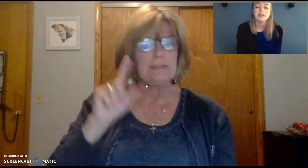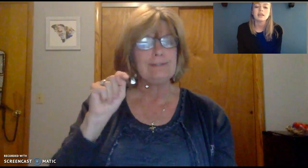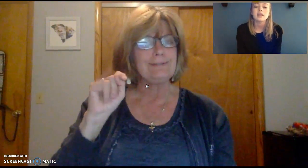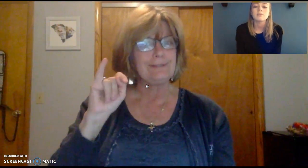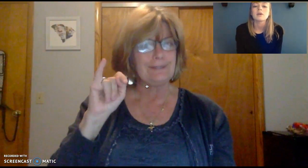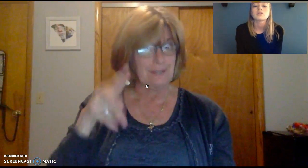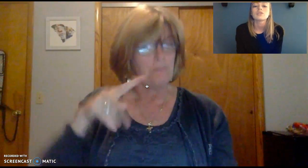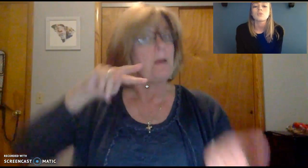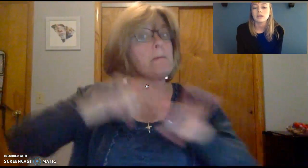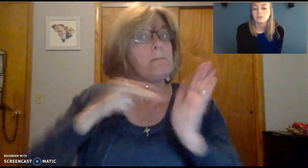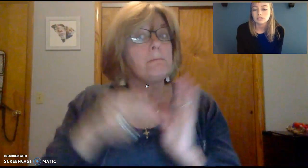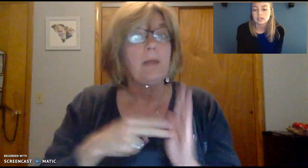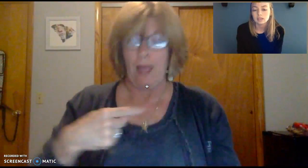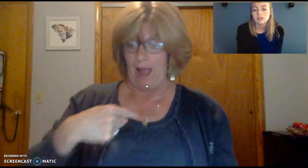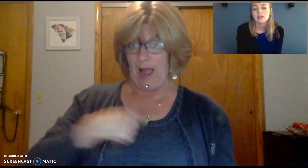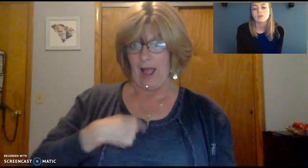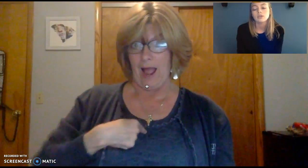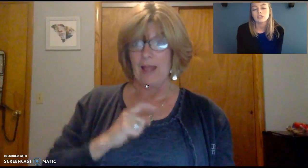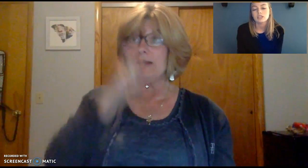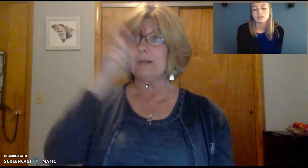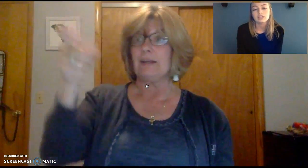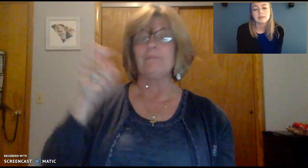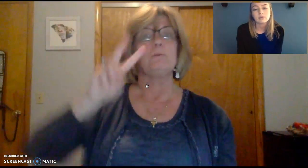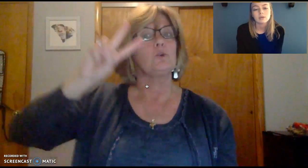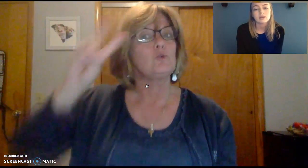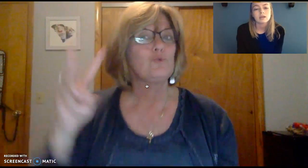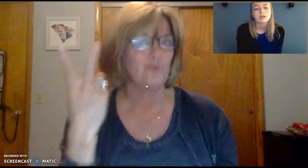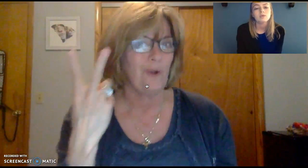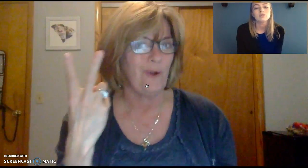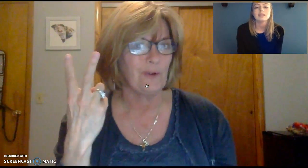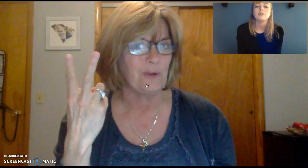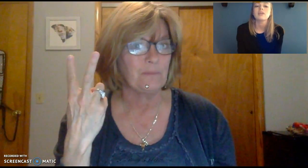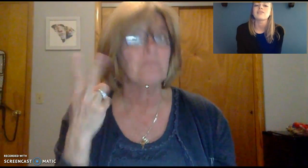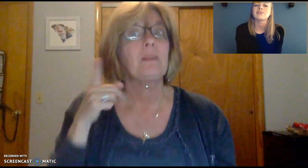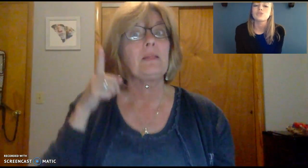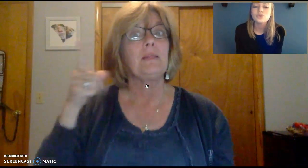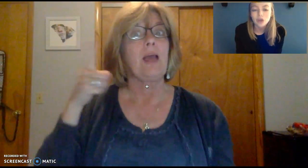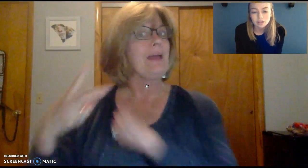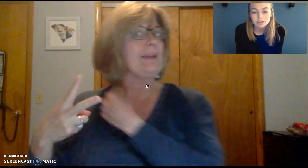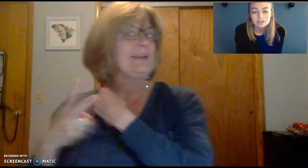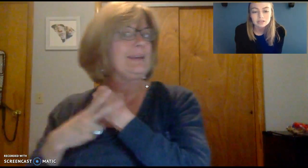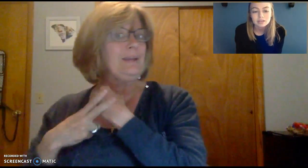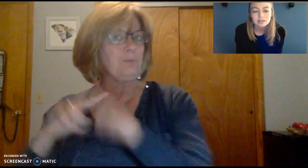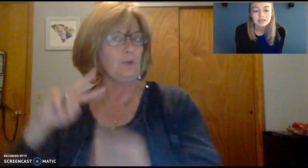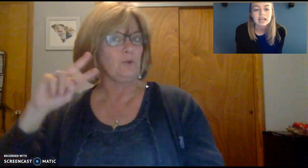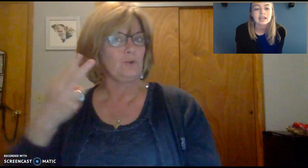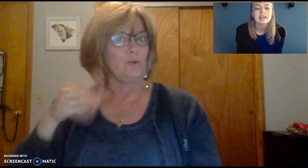And then they keep 20%, which is their tip, which means I would give them